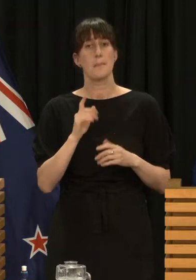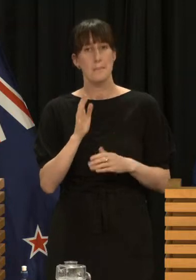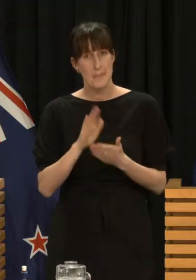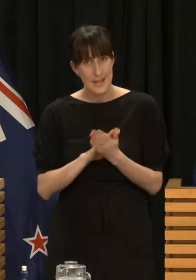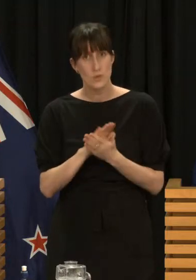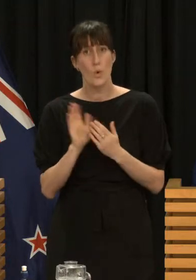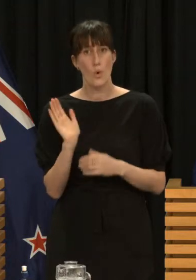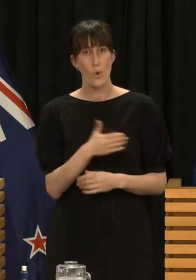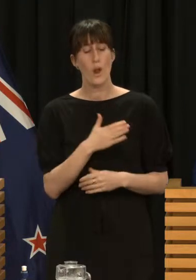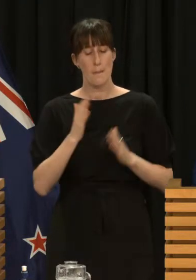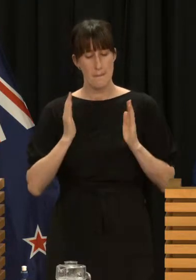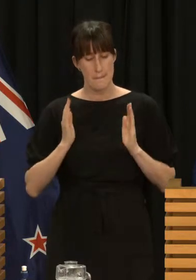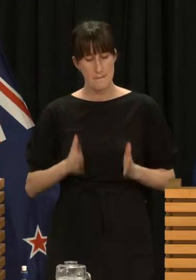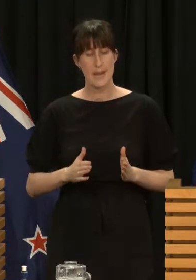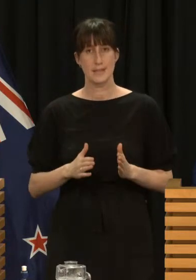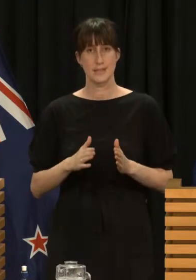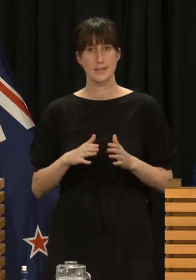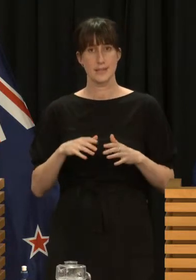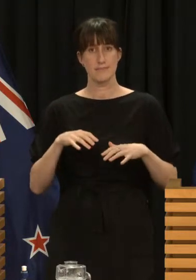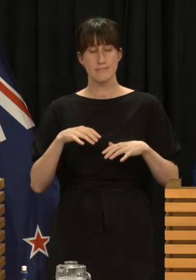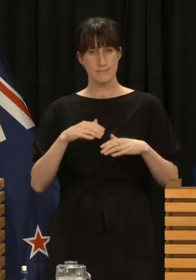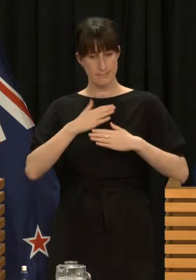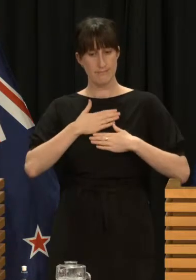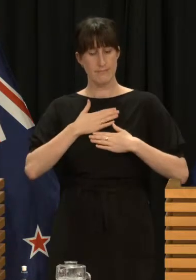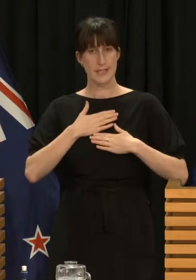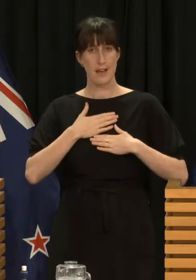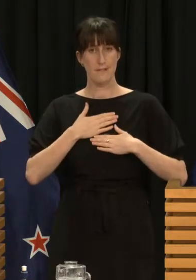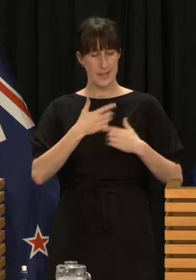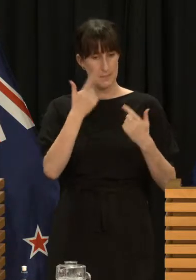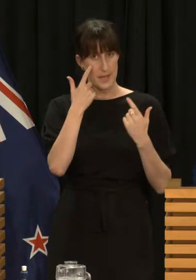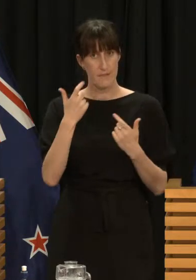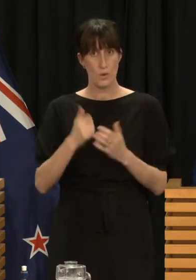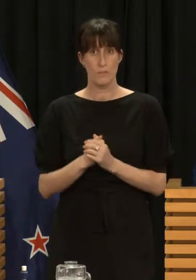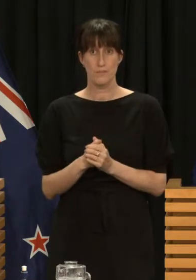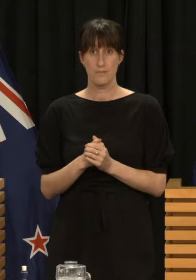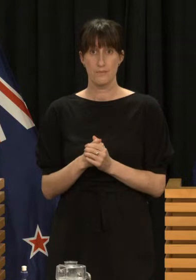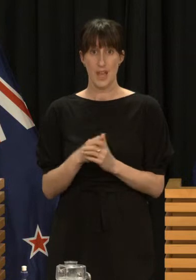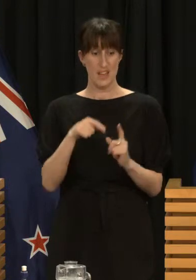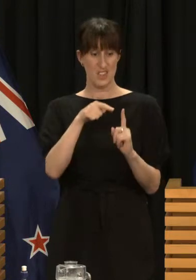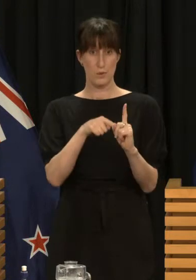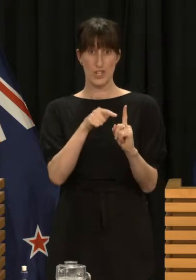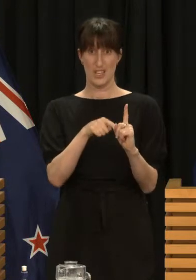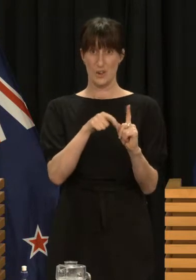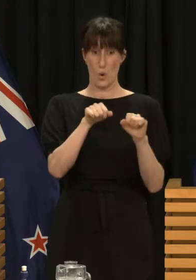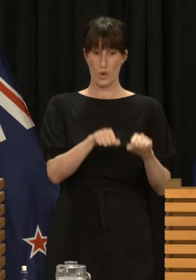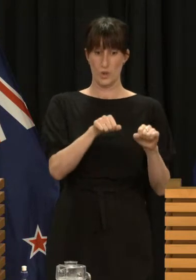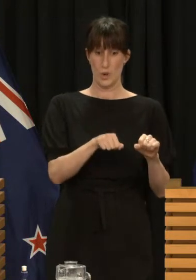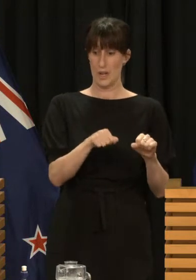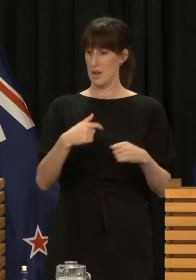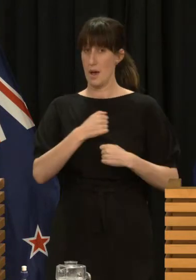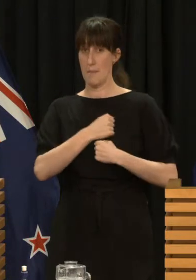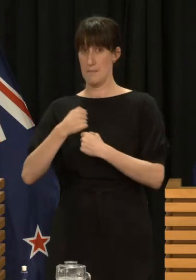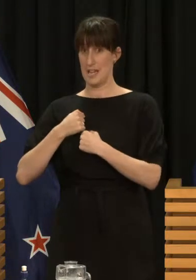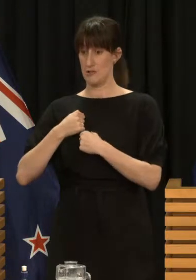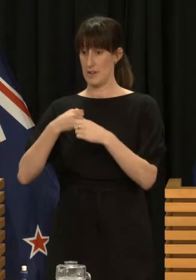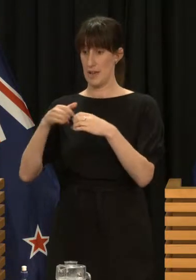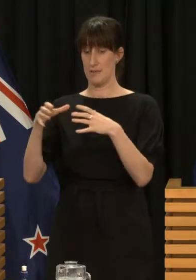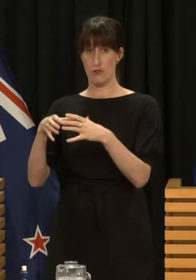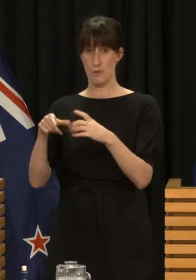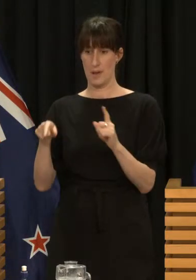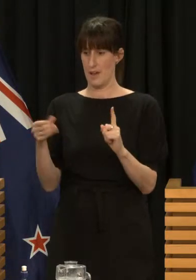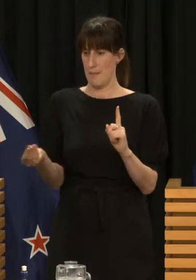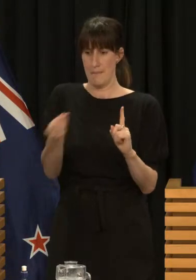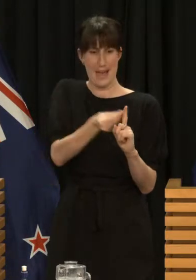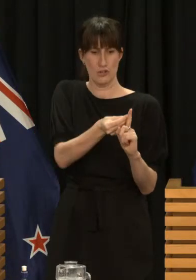to keep others safe. We don't yet have a confirmed theory for how the virus was transmitted between the cases that we're currently dealing